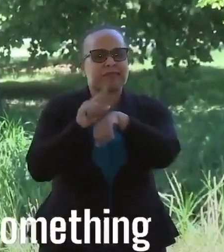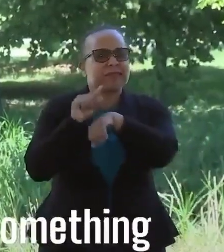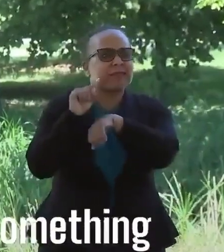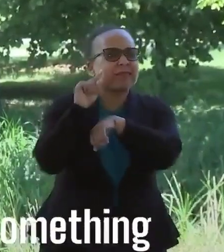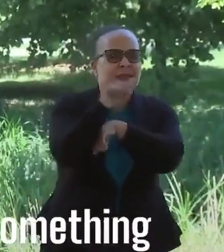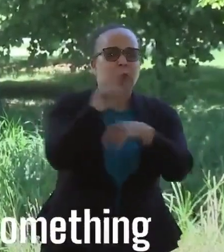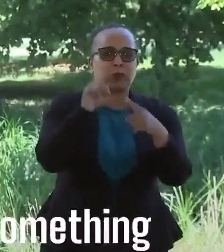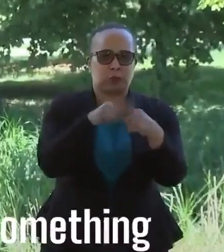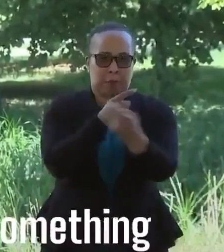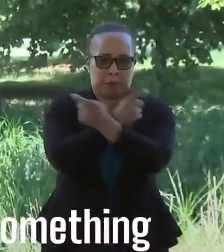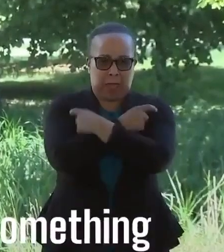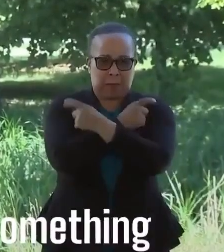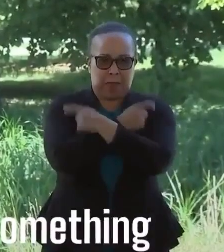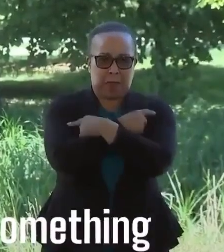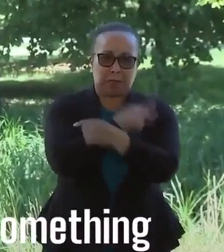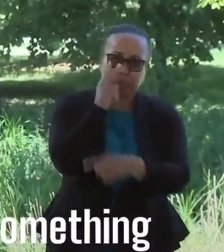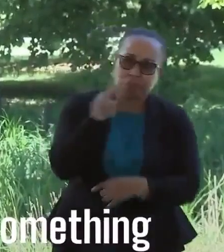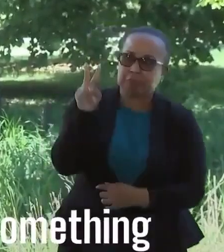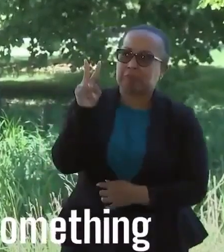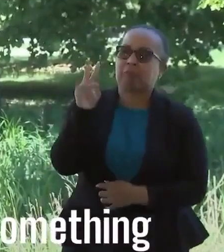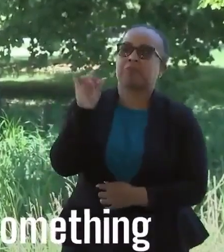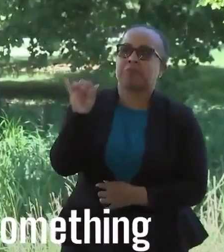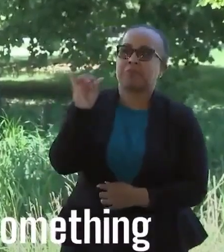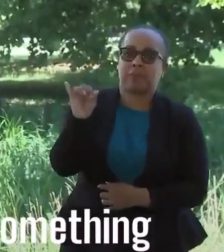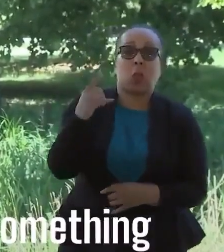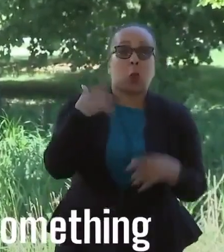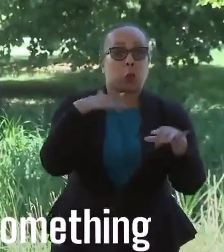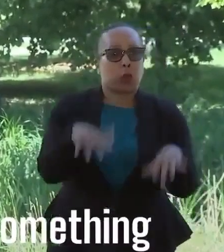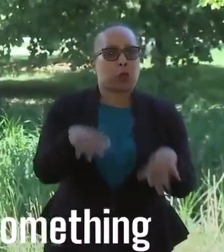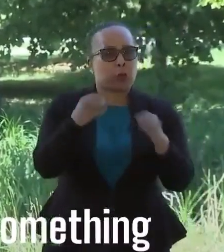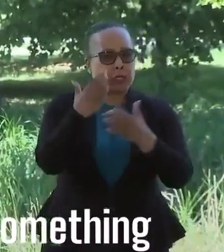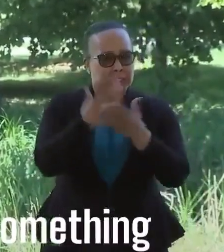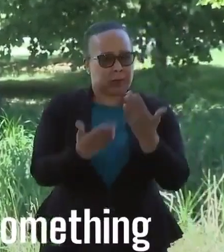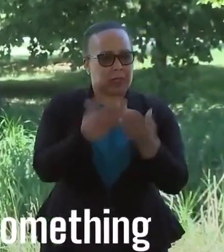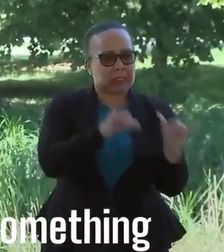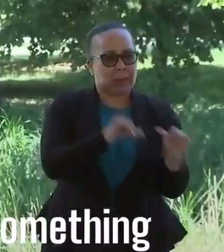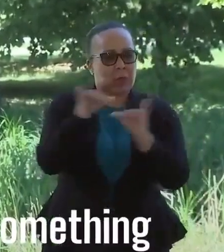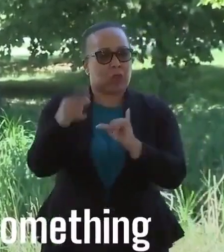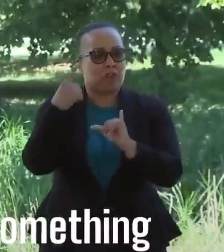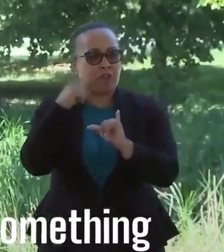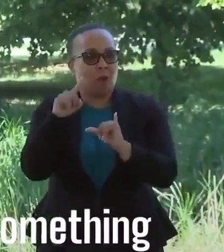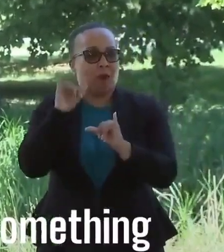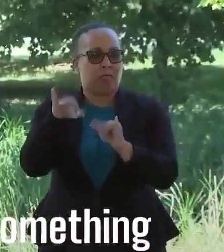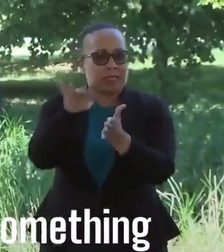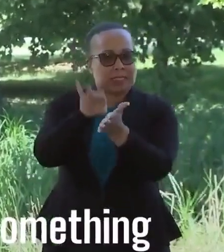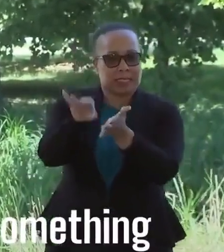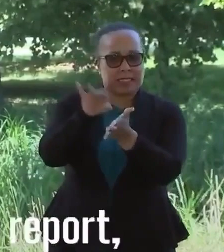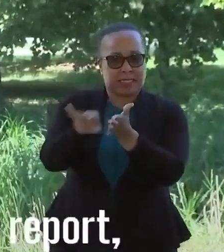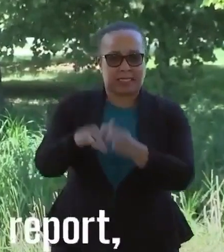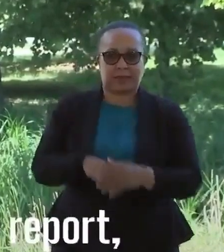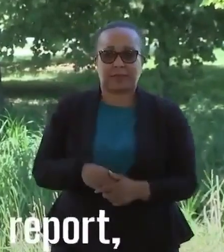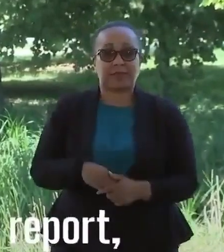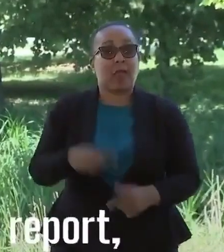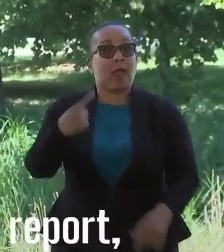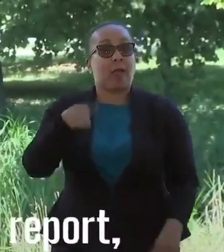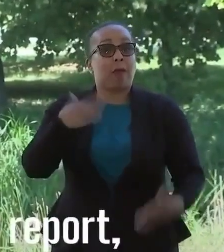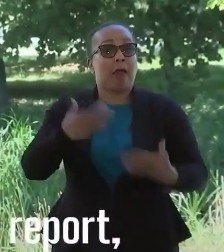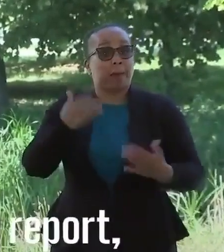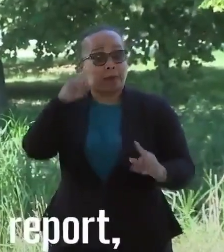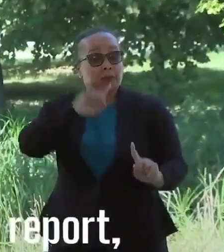Batman. So we are doing something similar for the census. And I'm